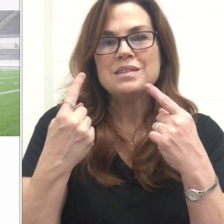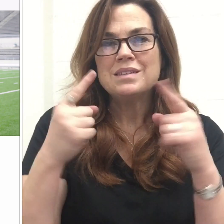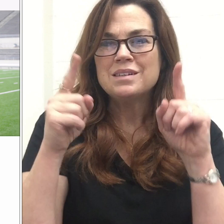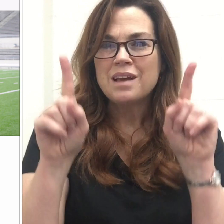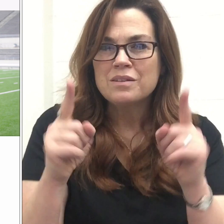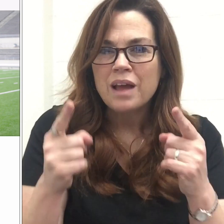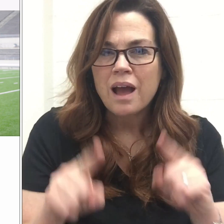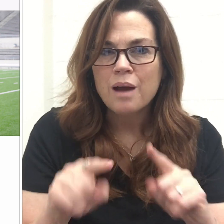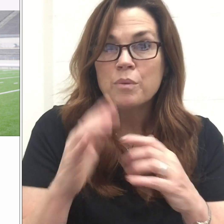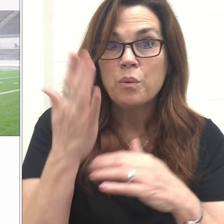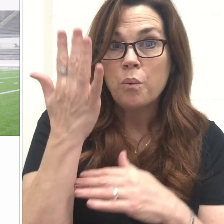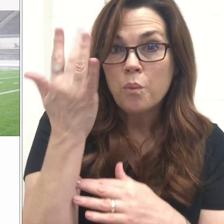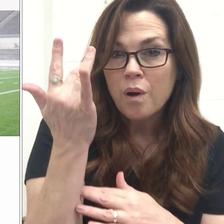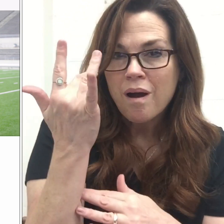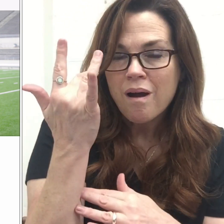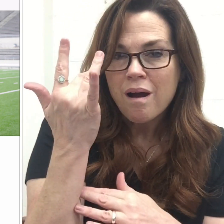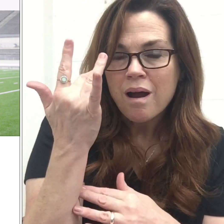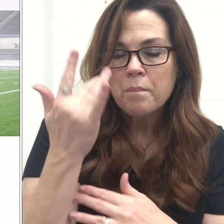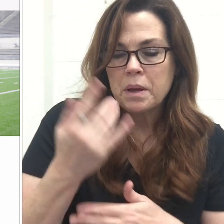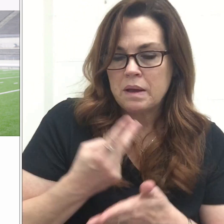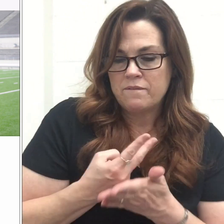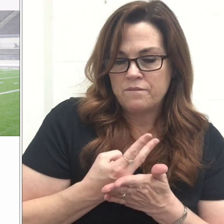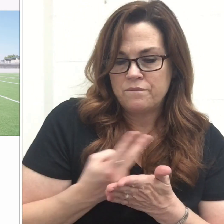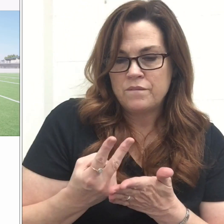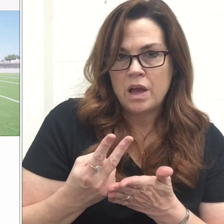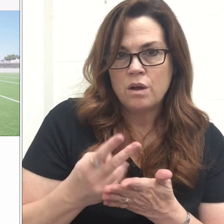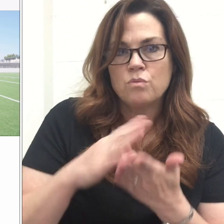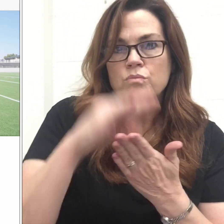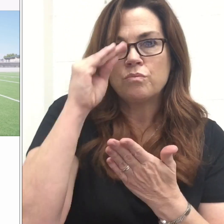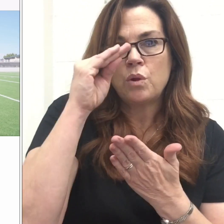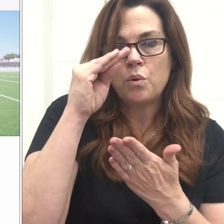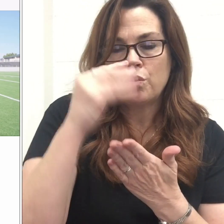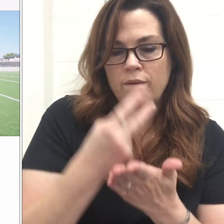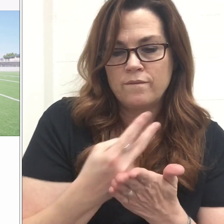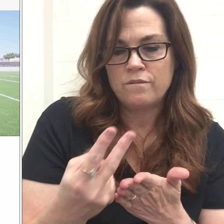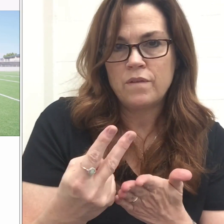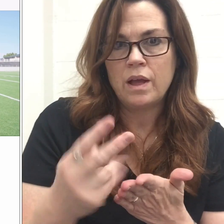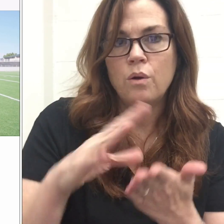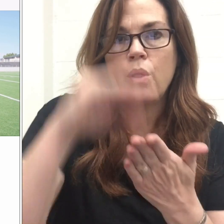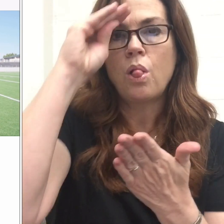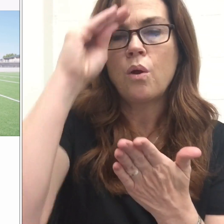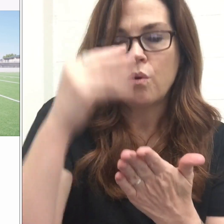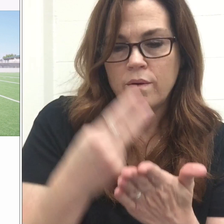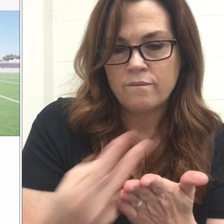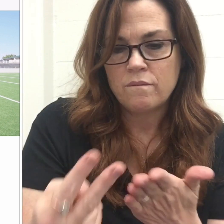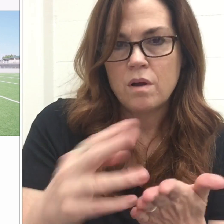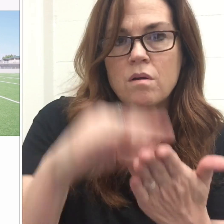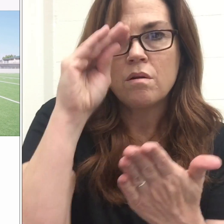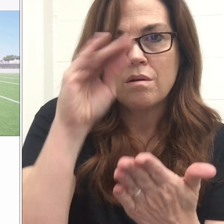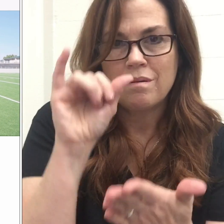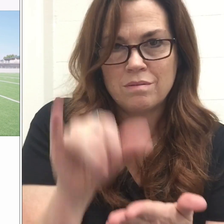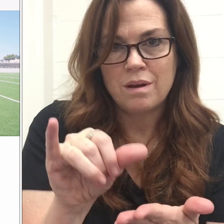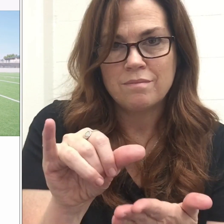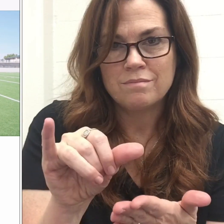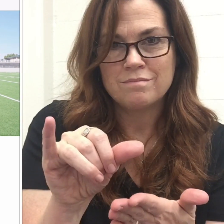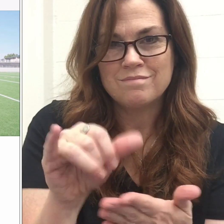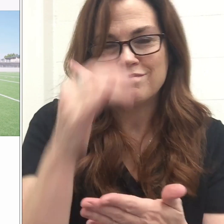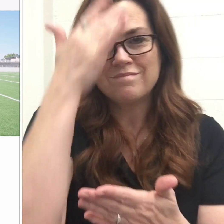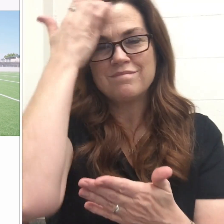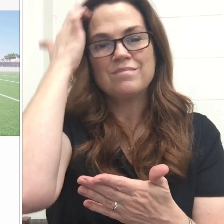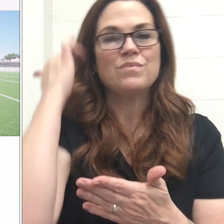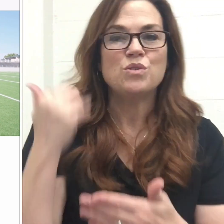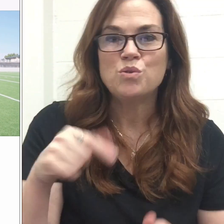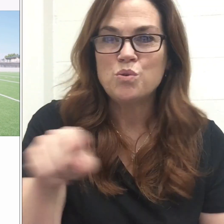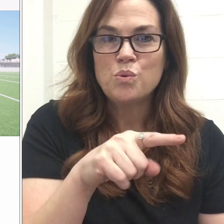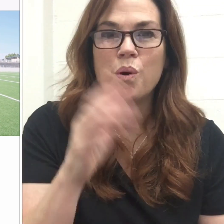outcome of learning from your failures. You will fail and make mistakes and fall short. It's a